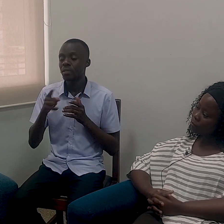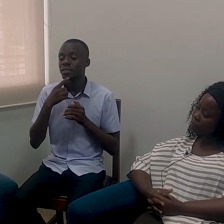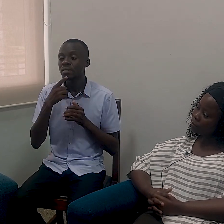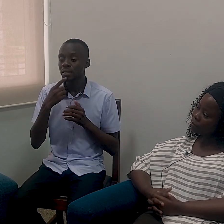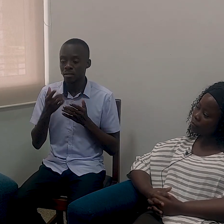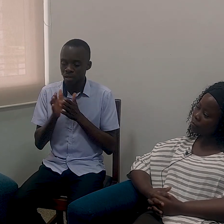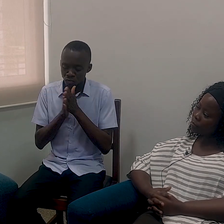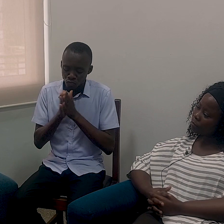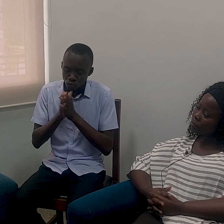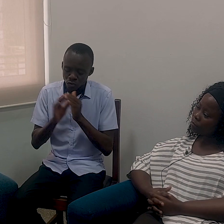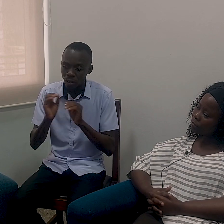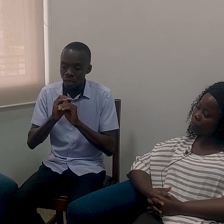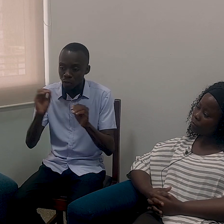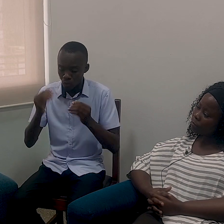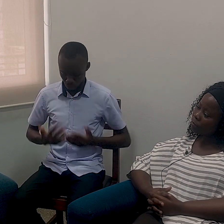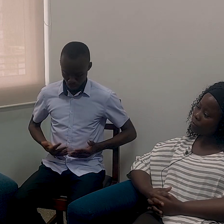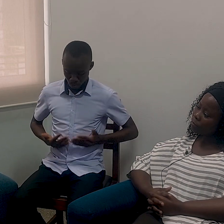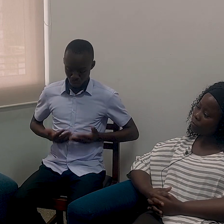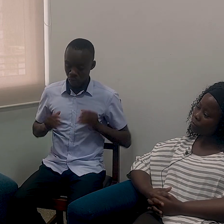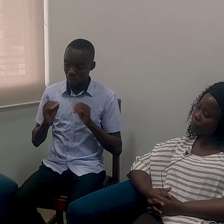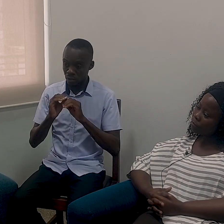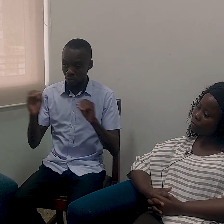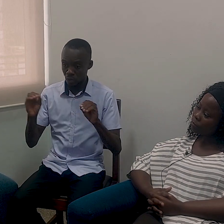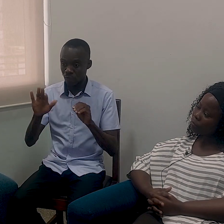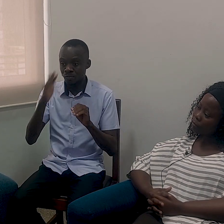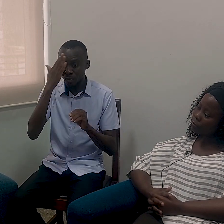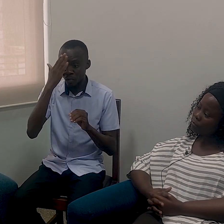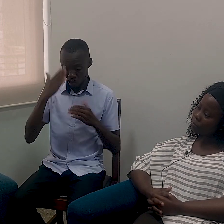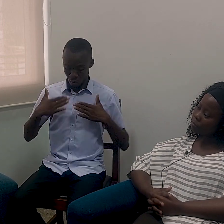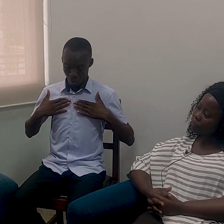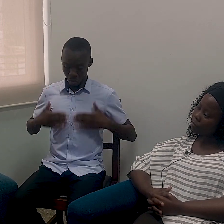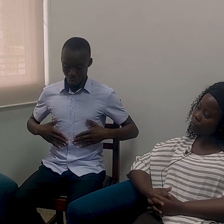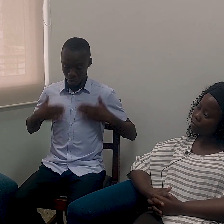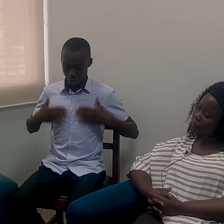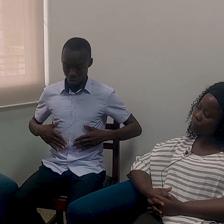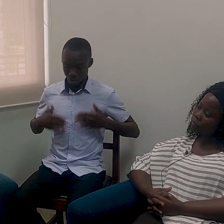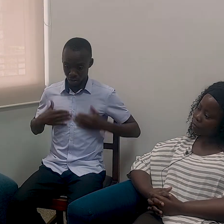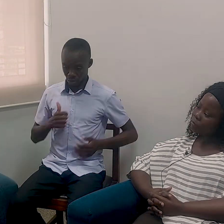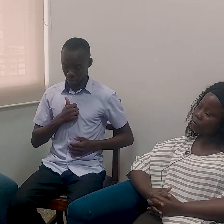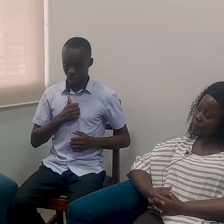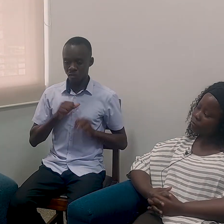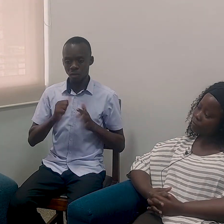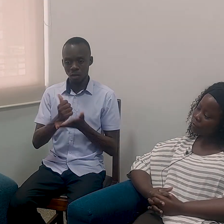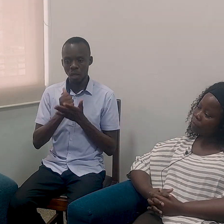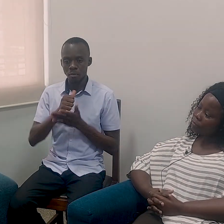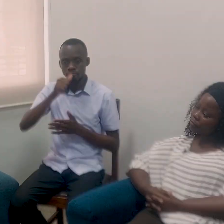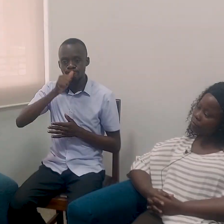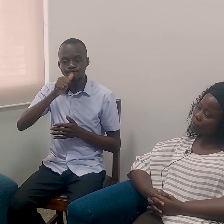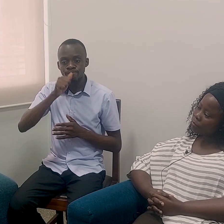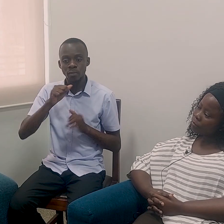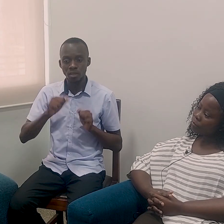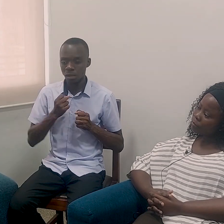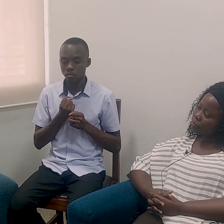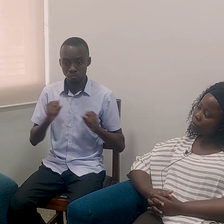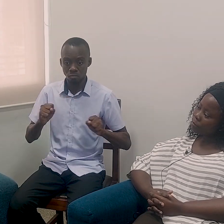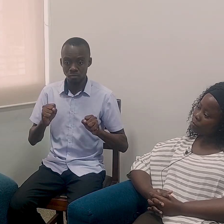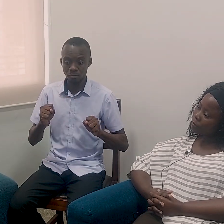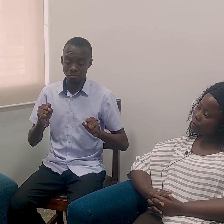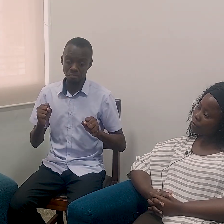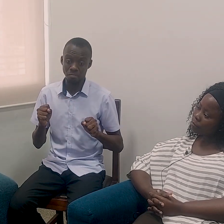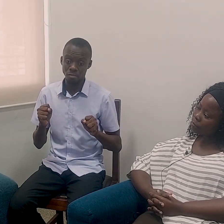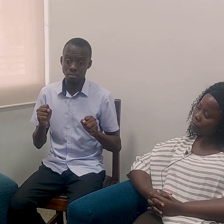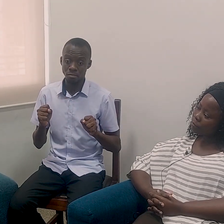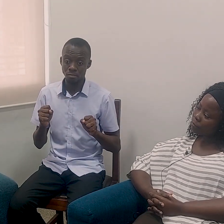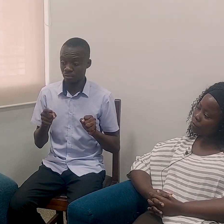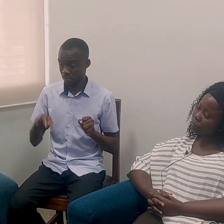the human body is built to preserve itself. It's built for survival, right? Yes, and